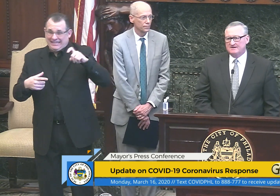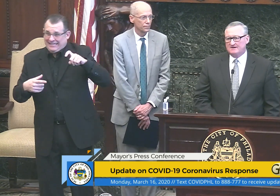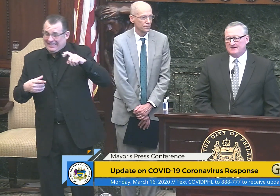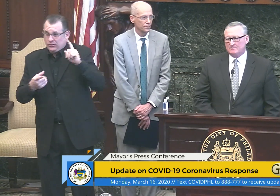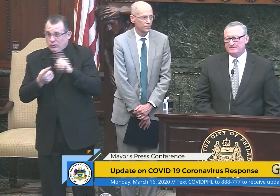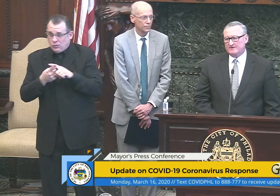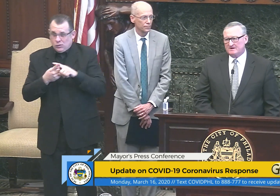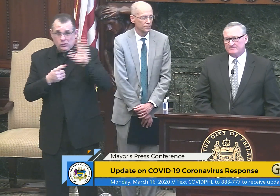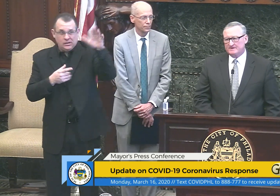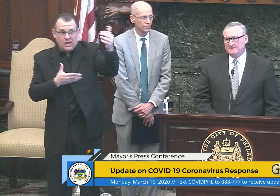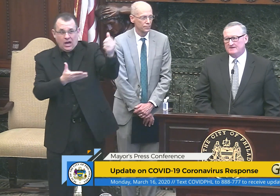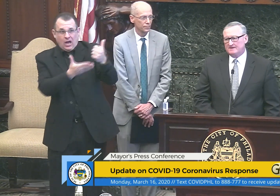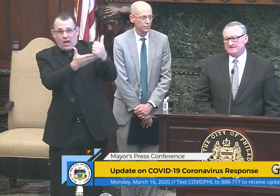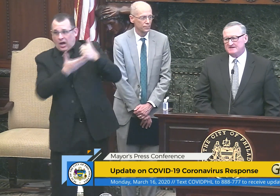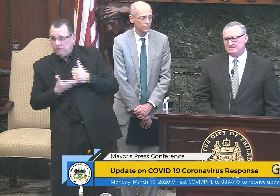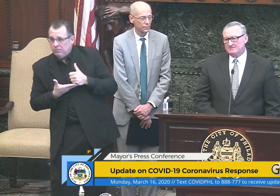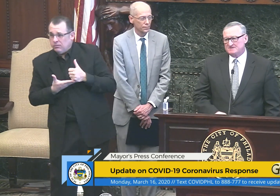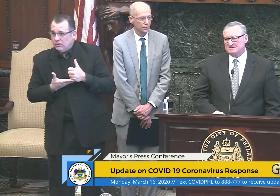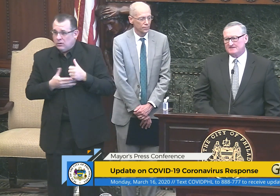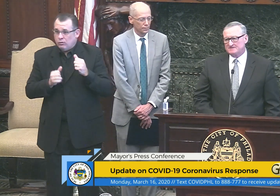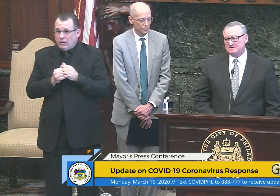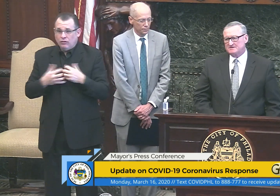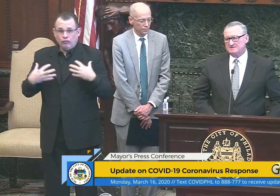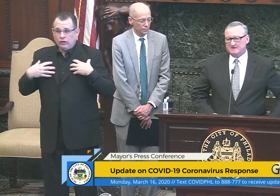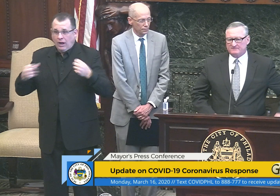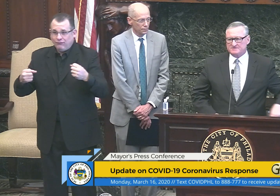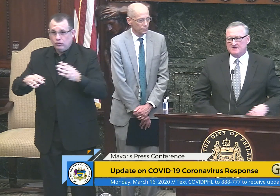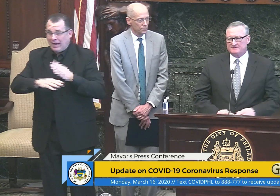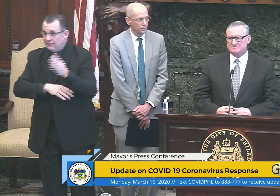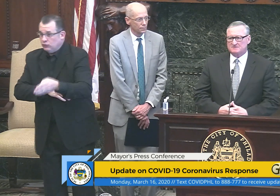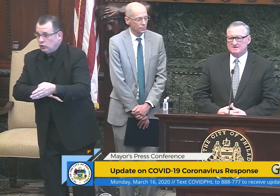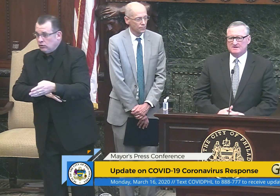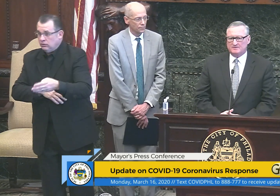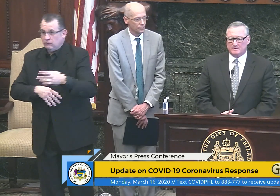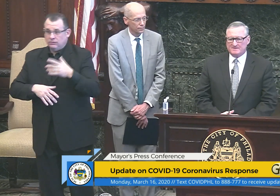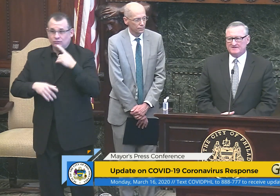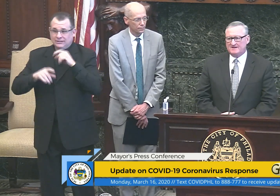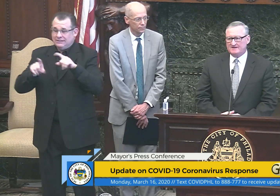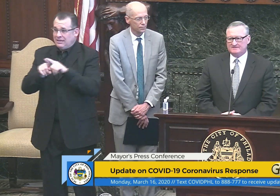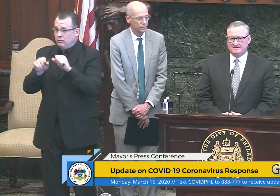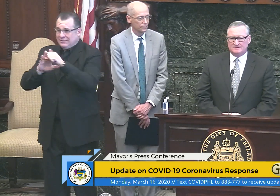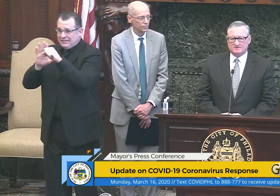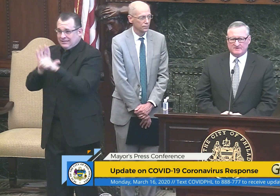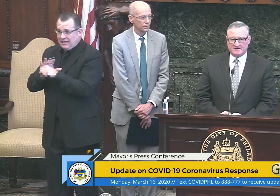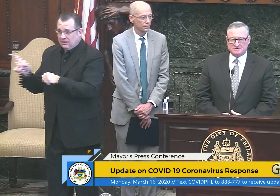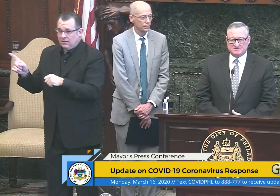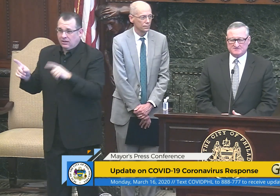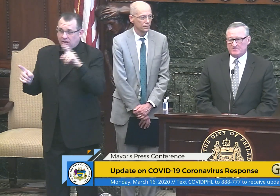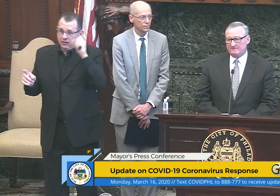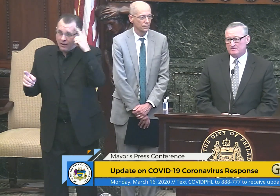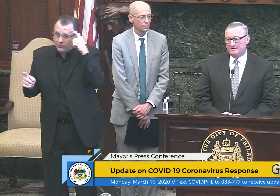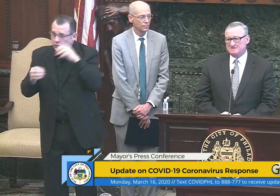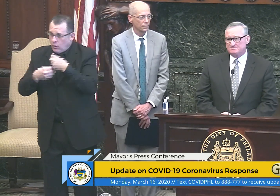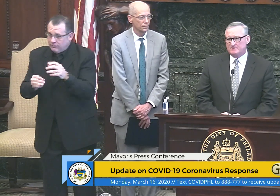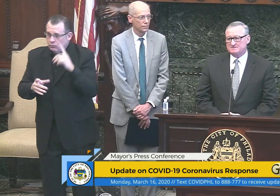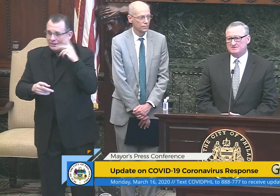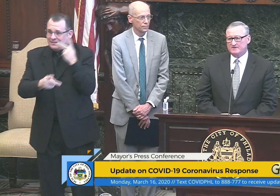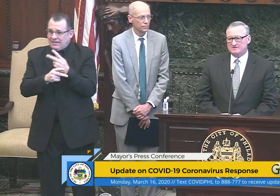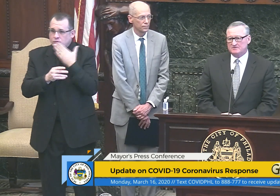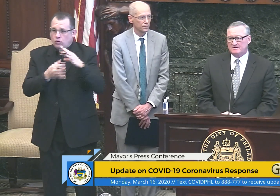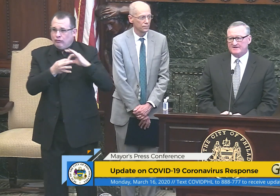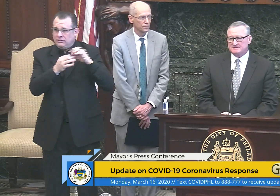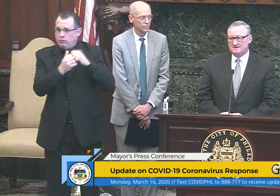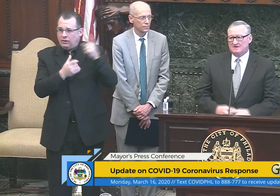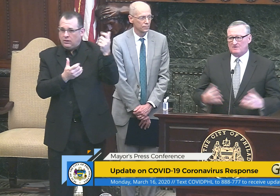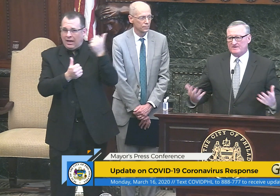financially with recovery. Same thing with the state legislature and the governor's office. So we want to maintain good relationships with everyone at this point, so